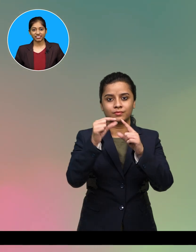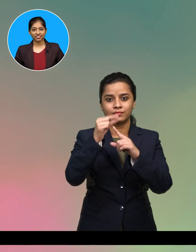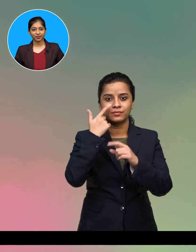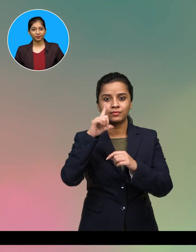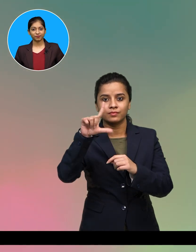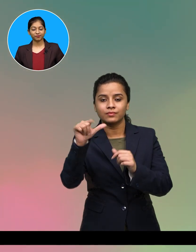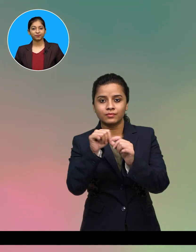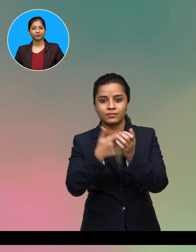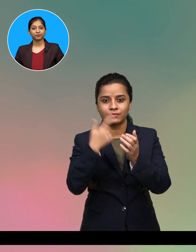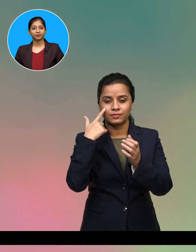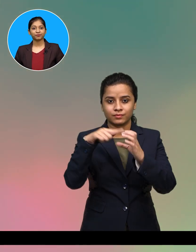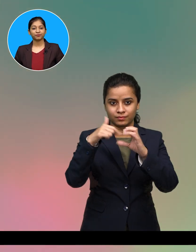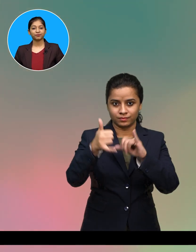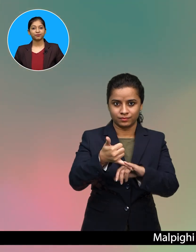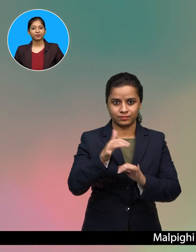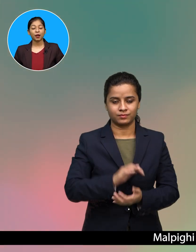Capillaries.